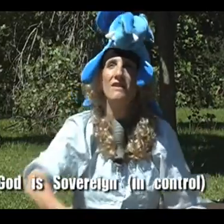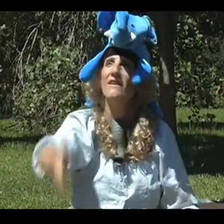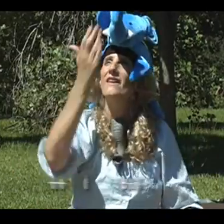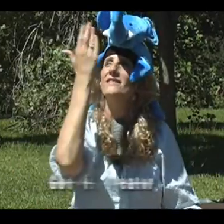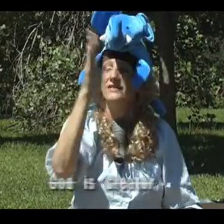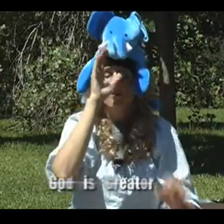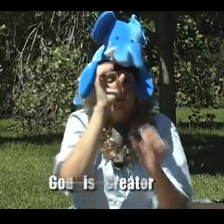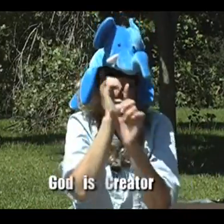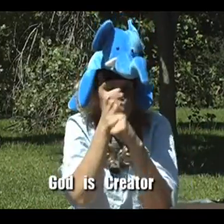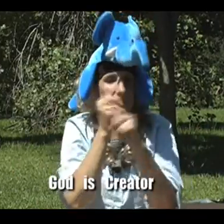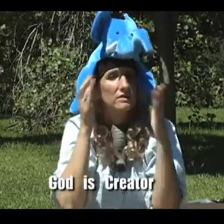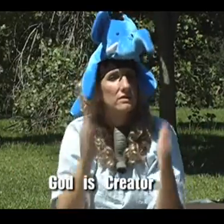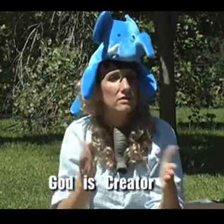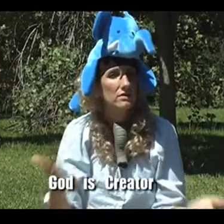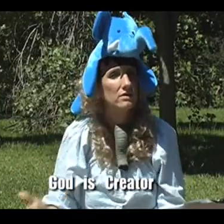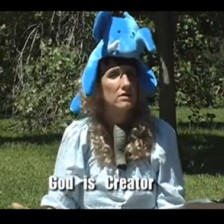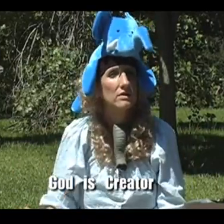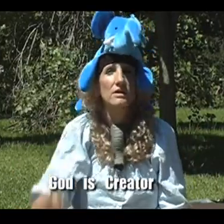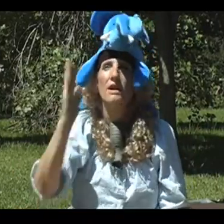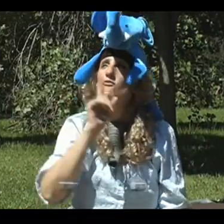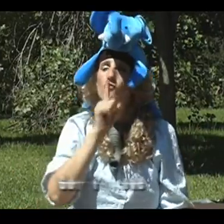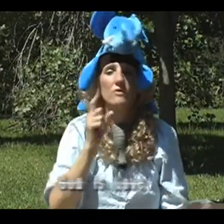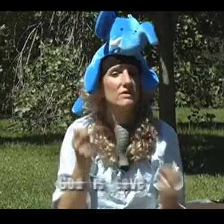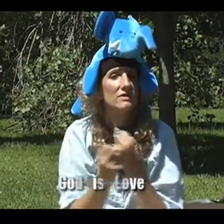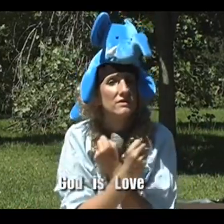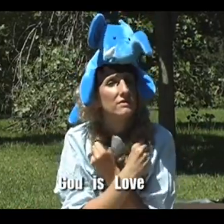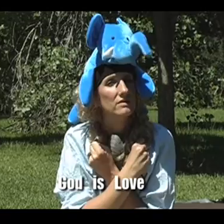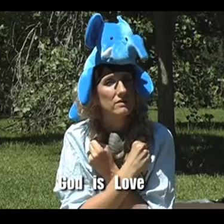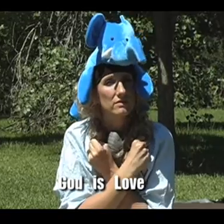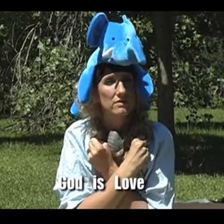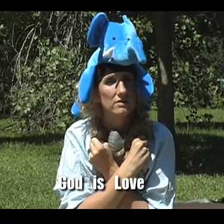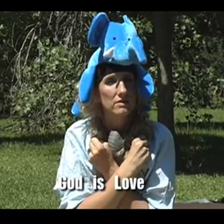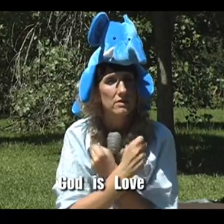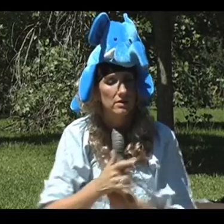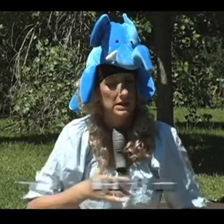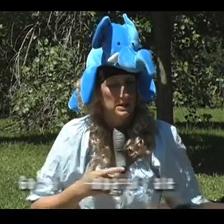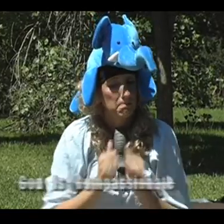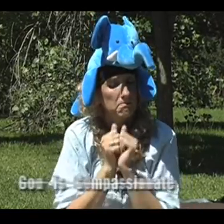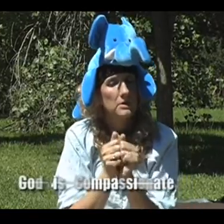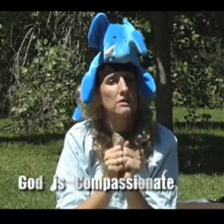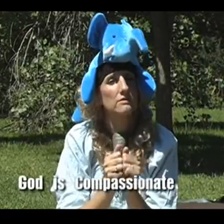He's in control. God is the creator. God is love. God is